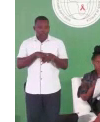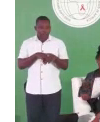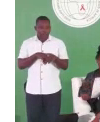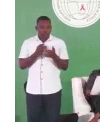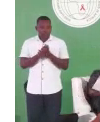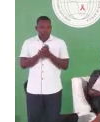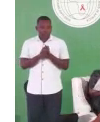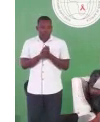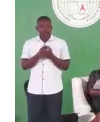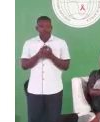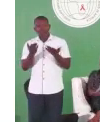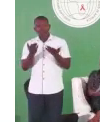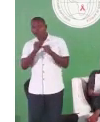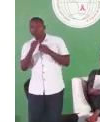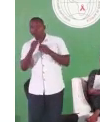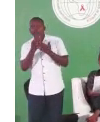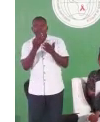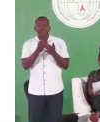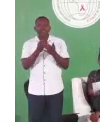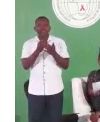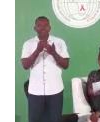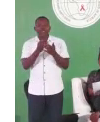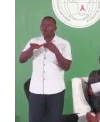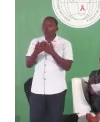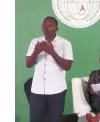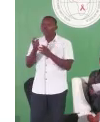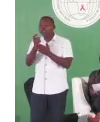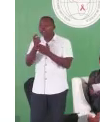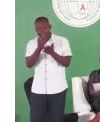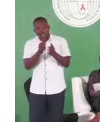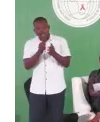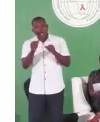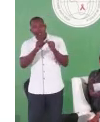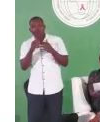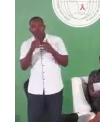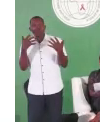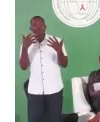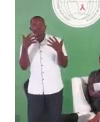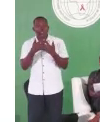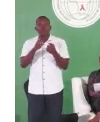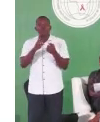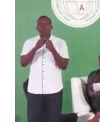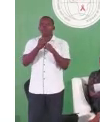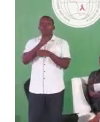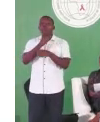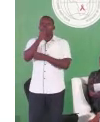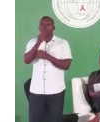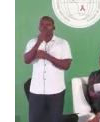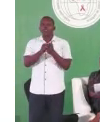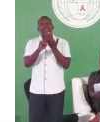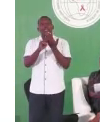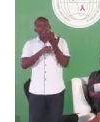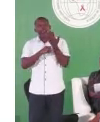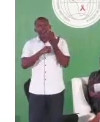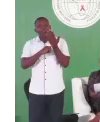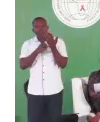landscape of funding, that we push integration as much as possible and ensure that there's investments into